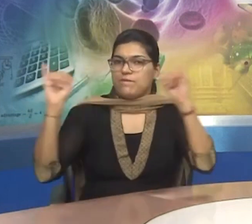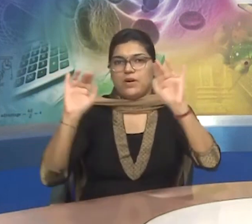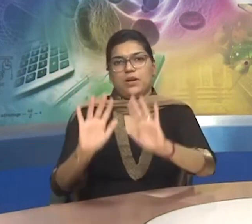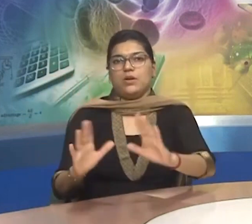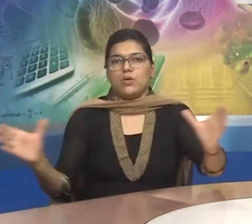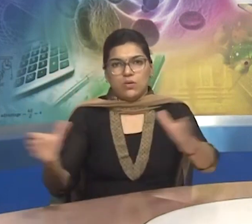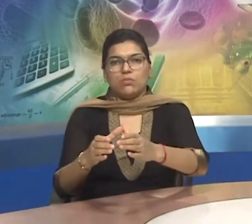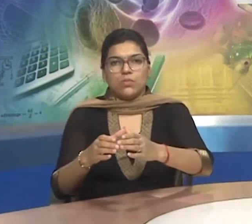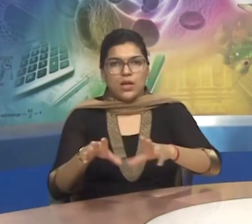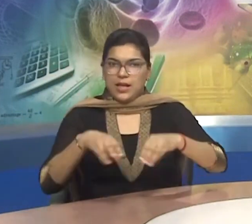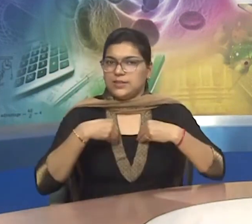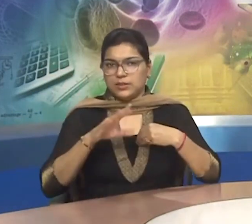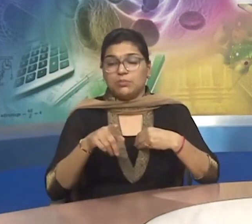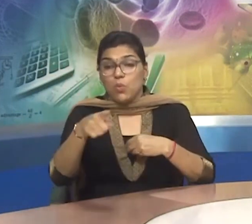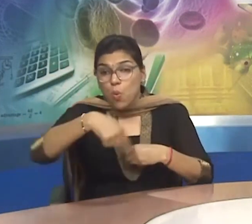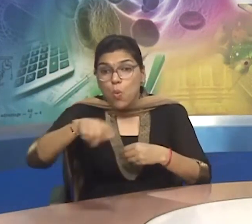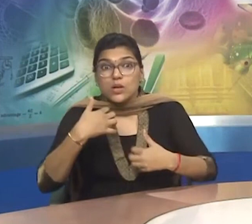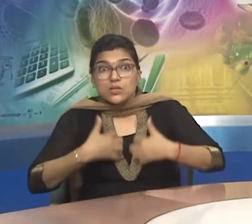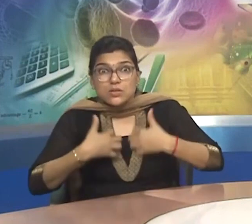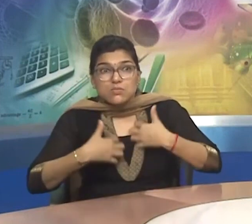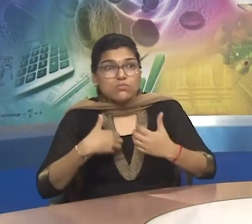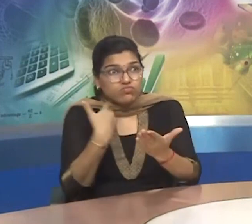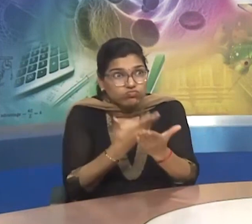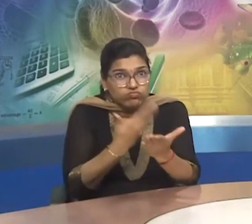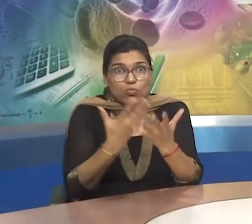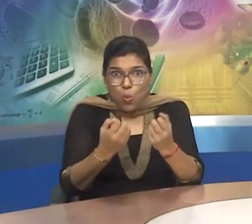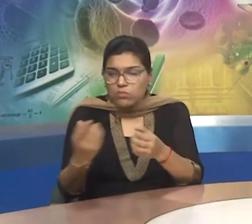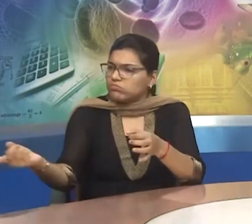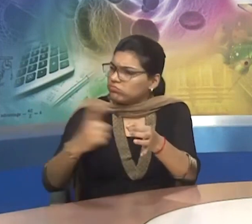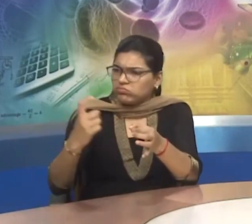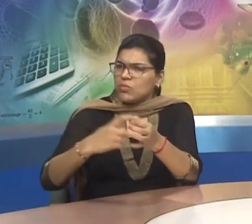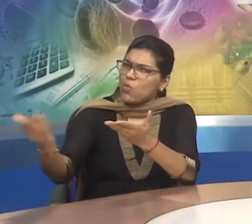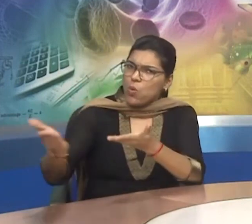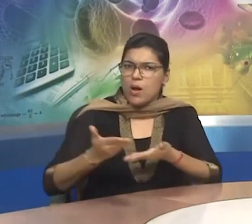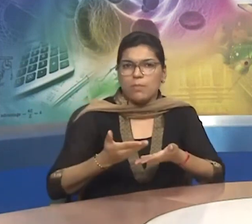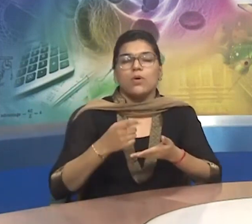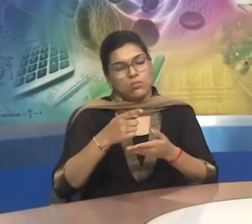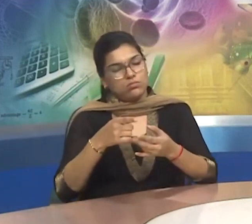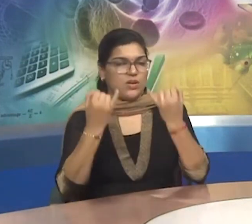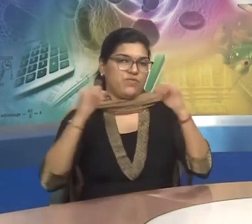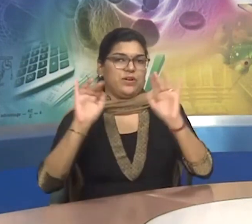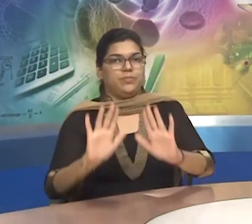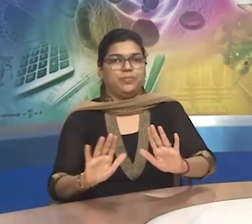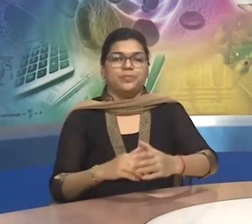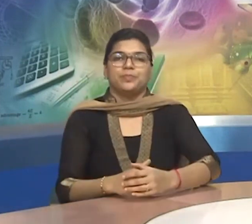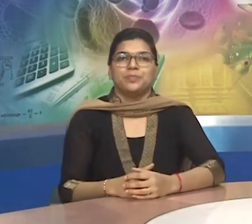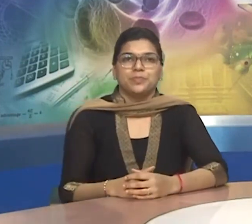freedom we all have that we can form any union, any association as per our